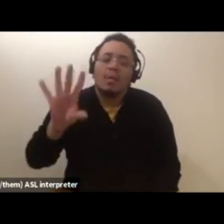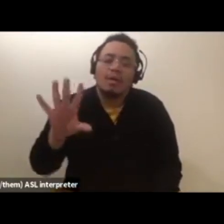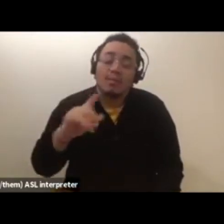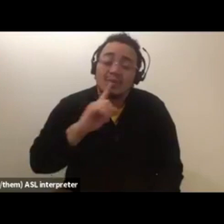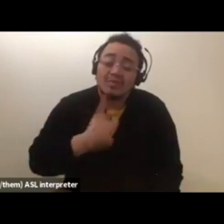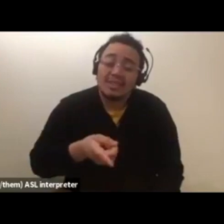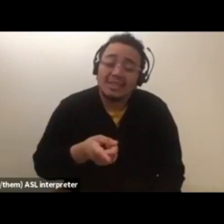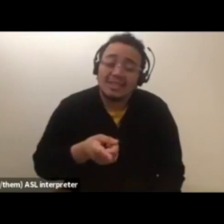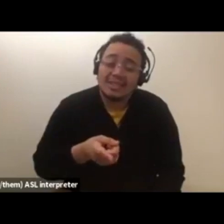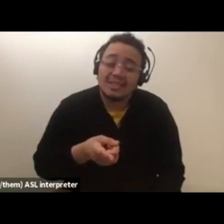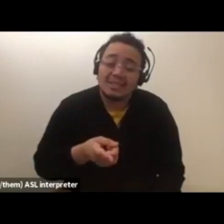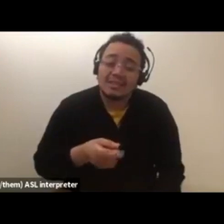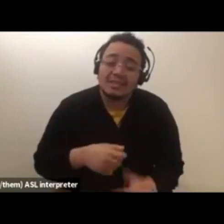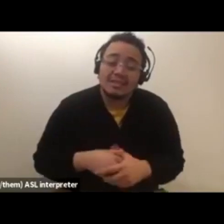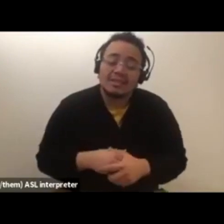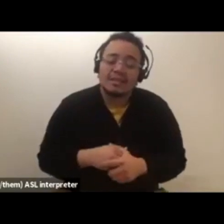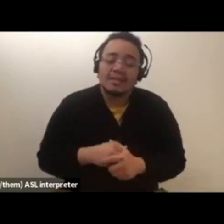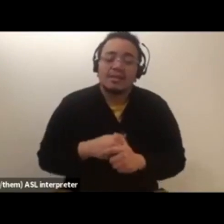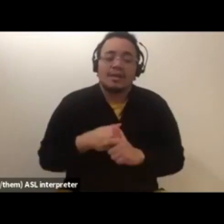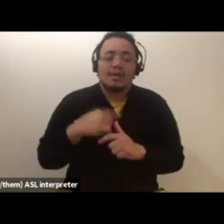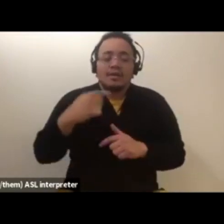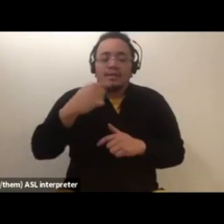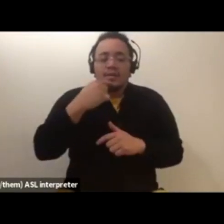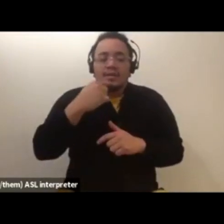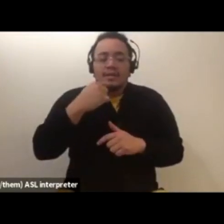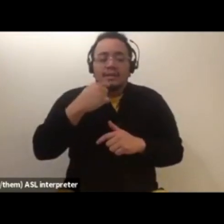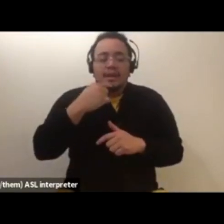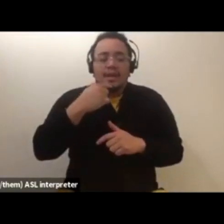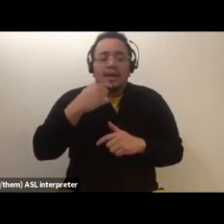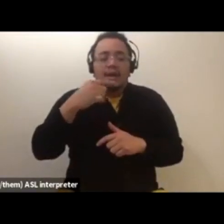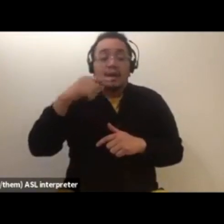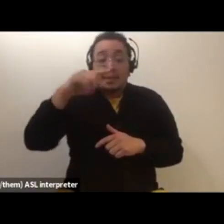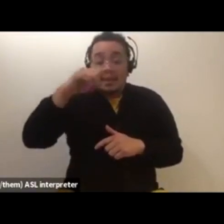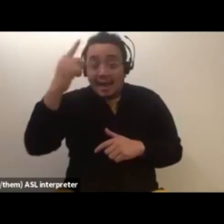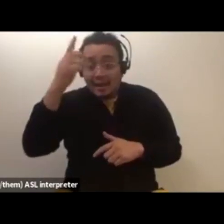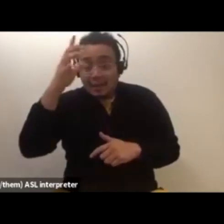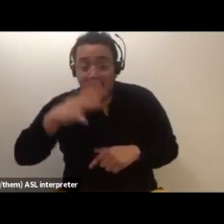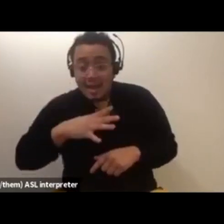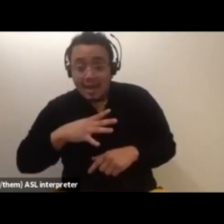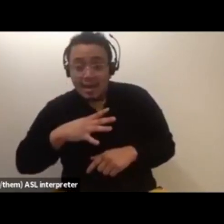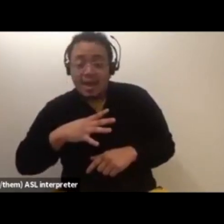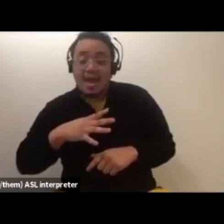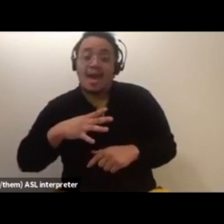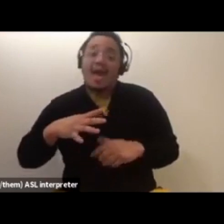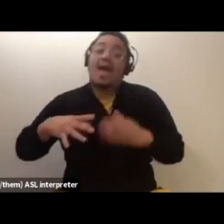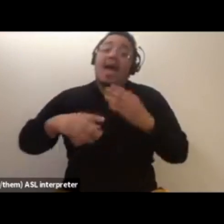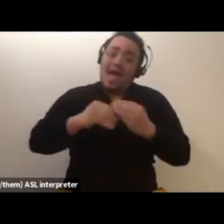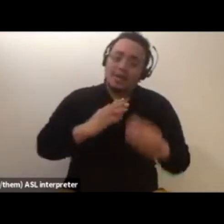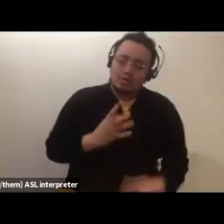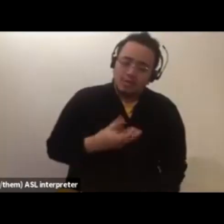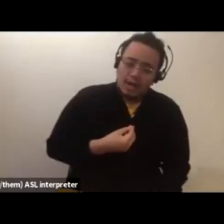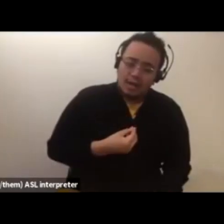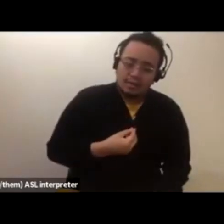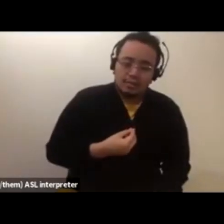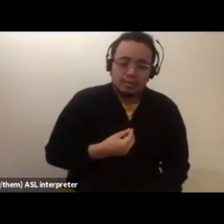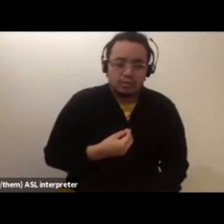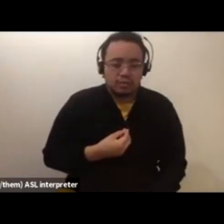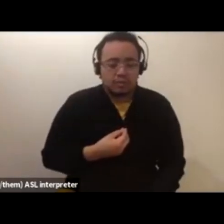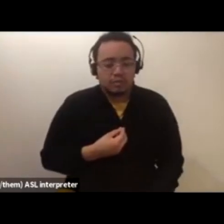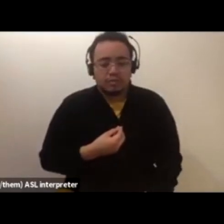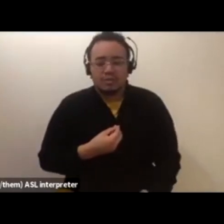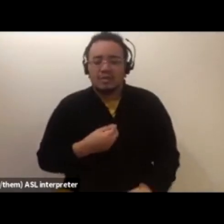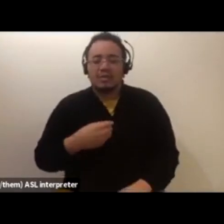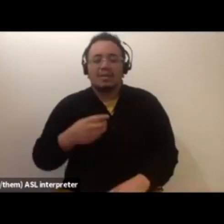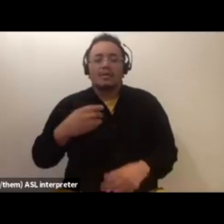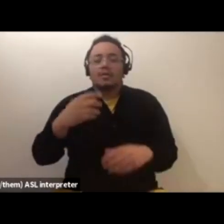that's why I said, you know, being a Black man in America and trans, it's just a double whammy almost. You know, it's just you have to